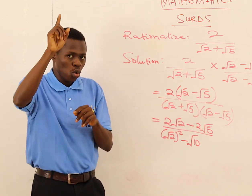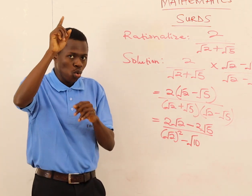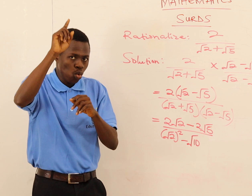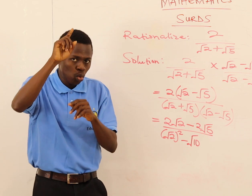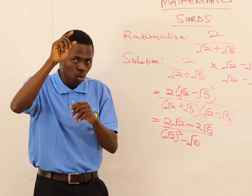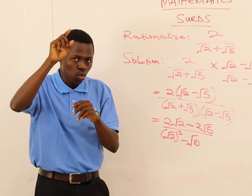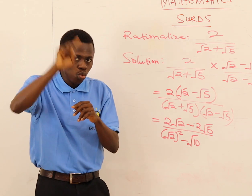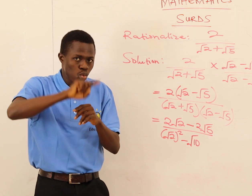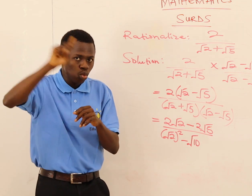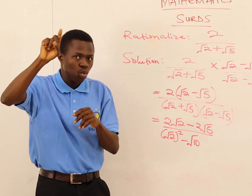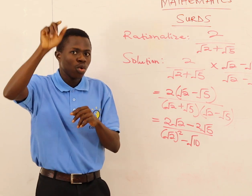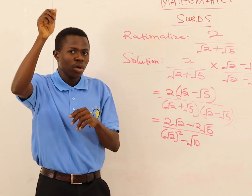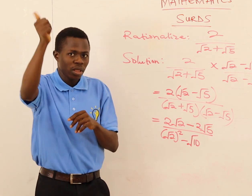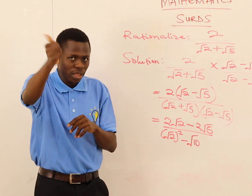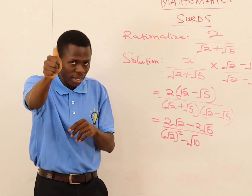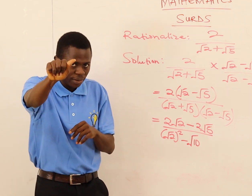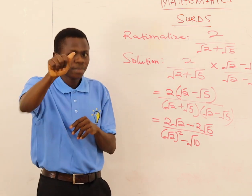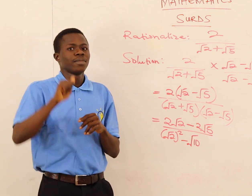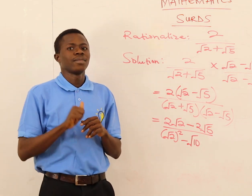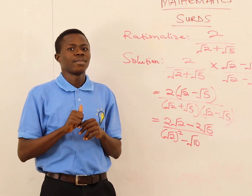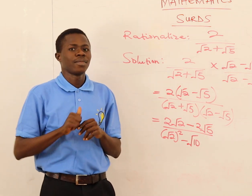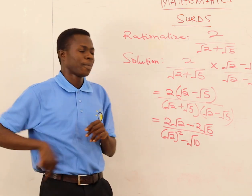positive sign multiplying a positive sign.